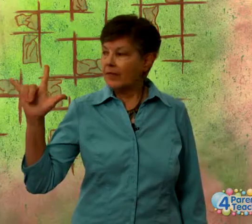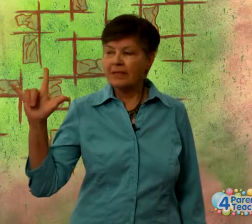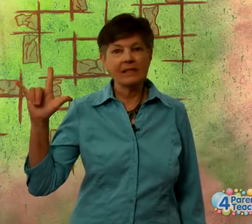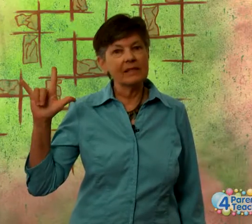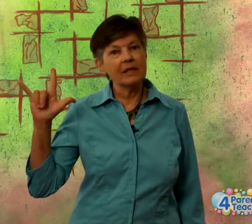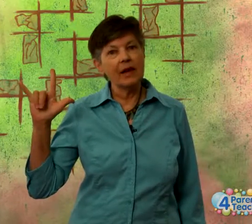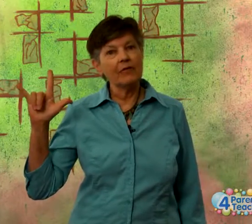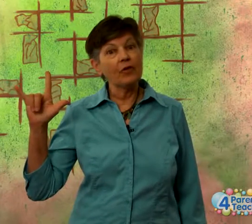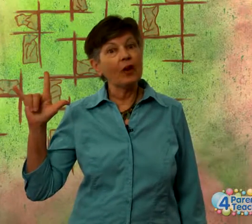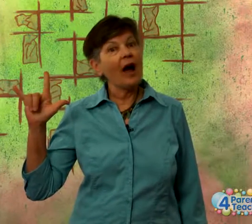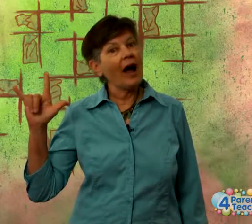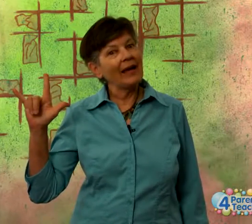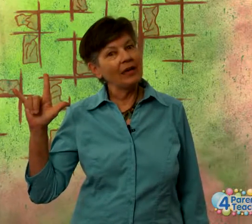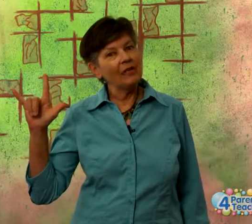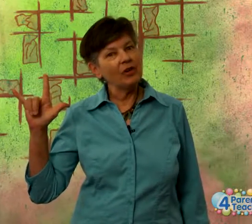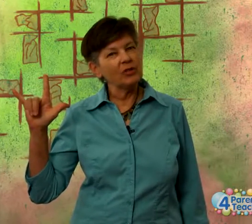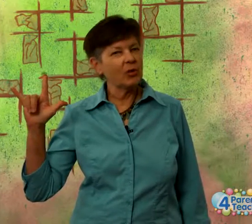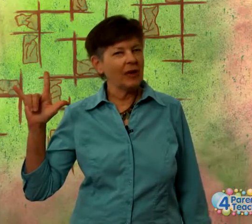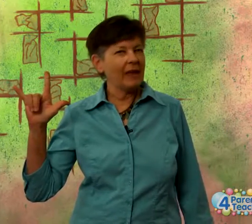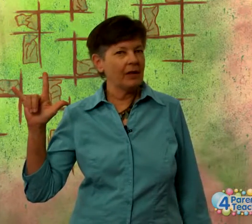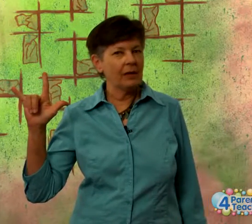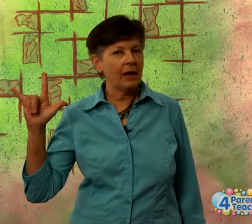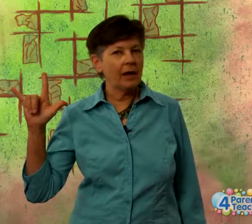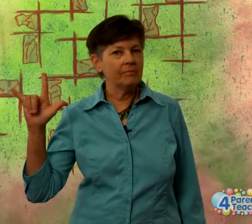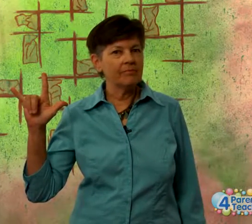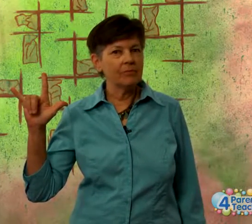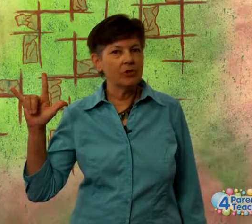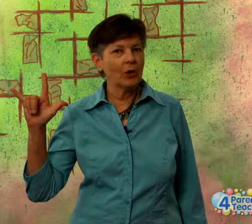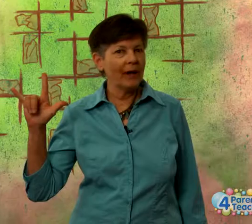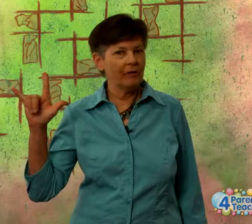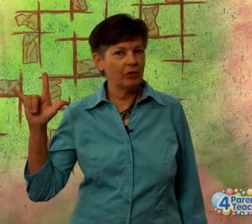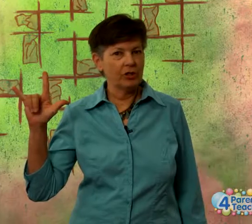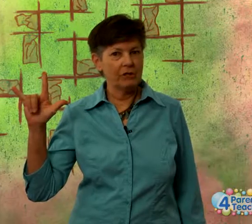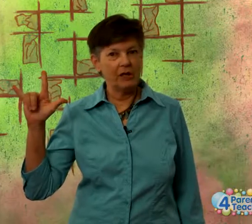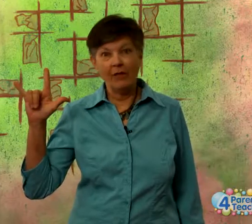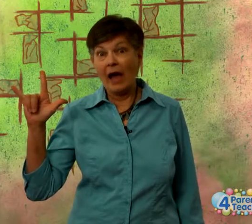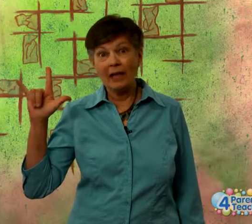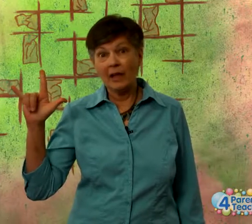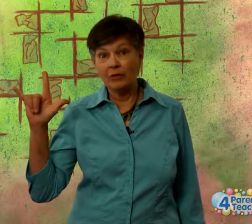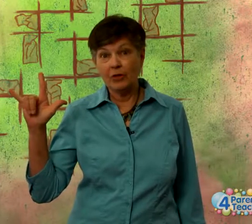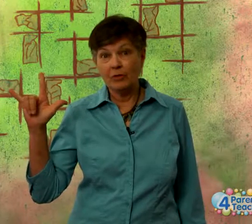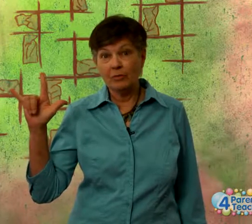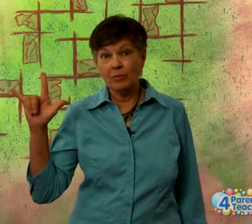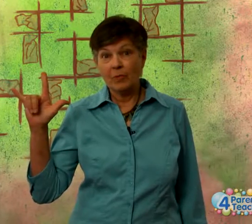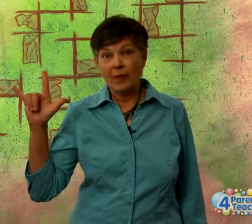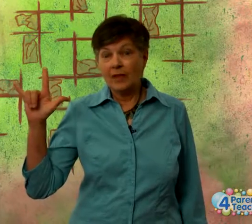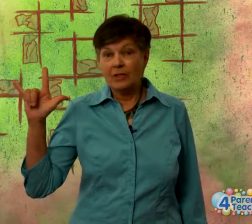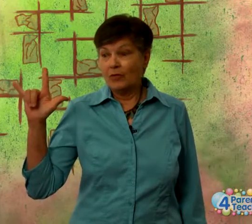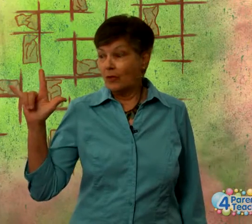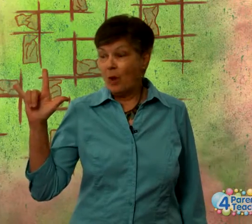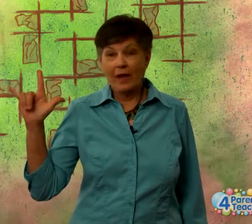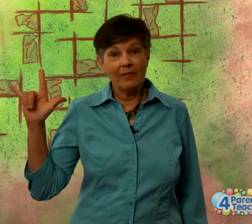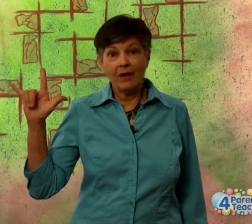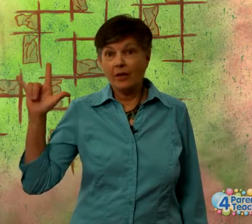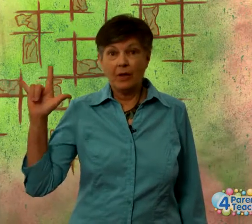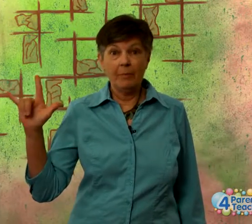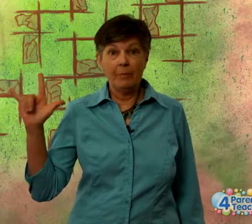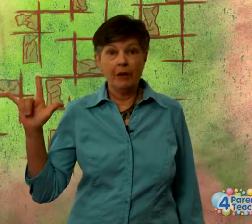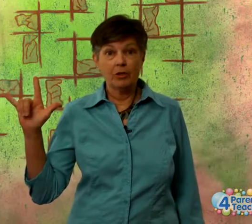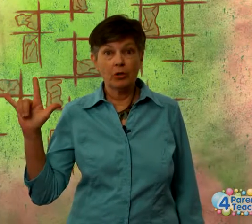is the sign for I love you. It's sort of like the shorthand version of I love you. So if you want it there, you keep it by your